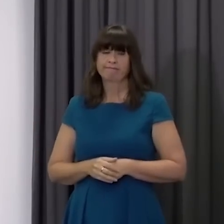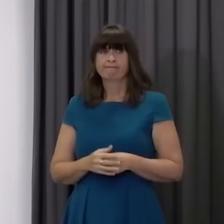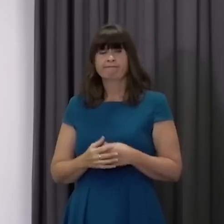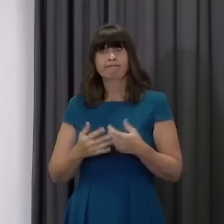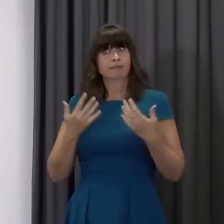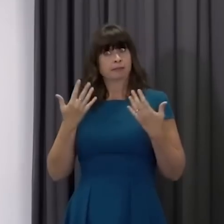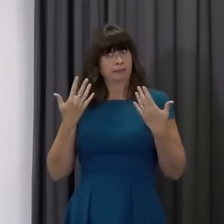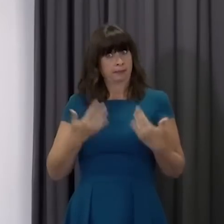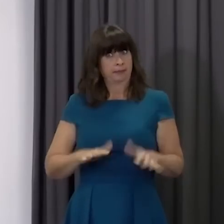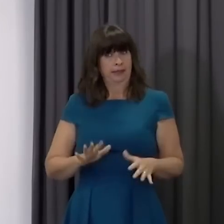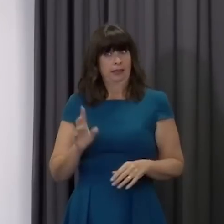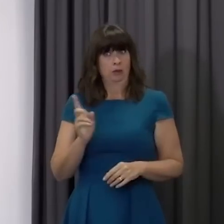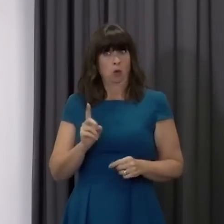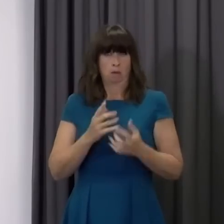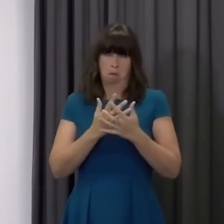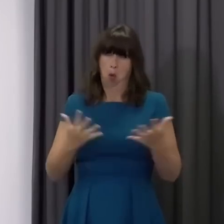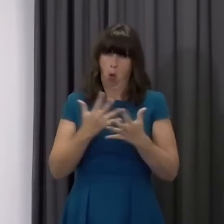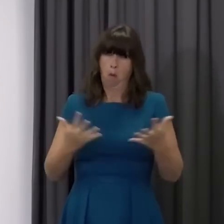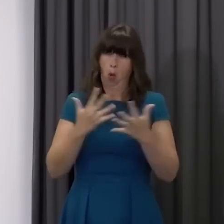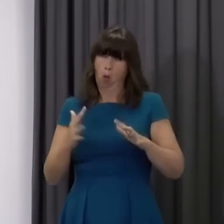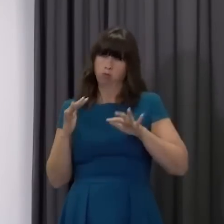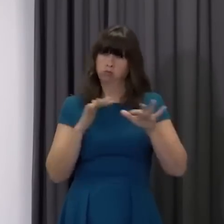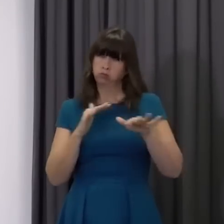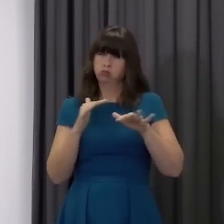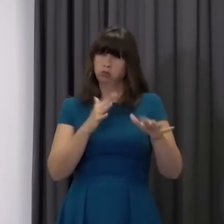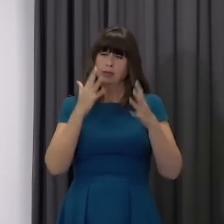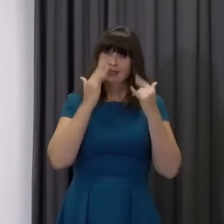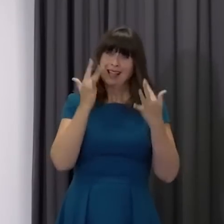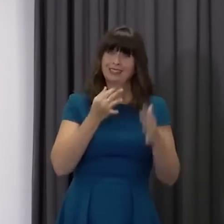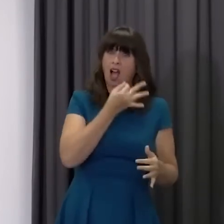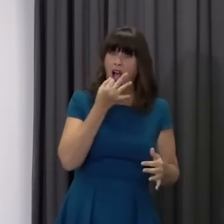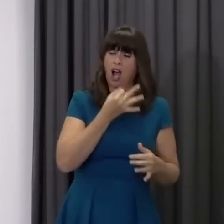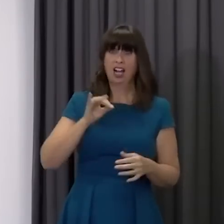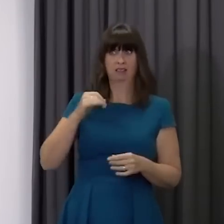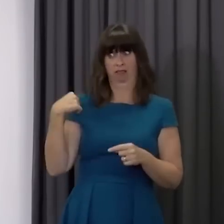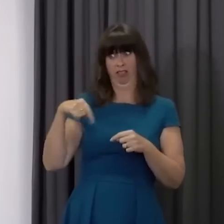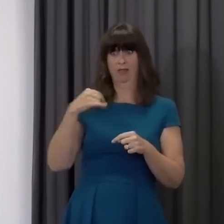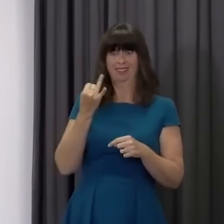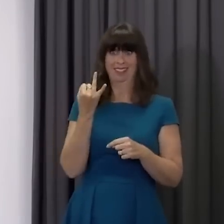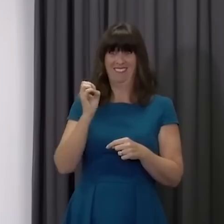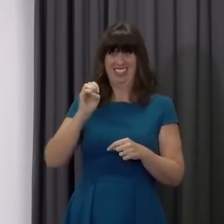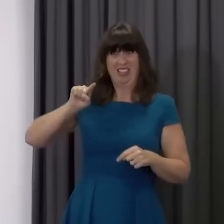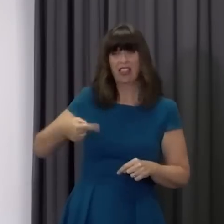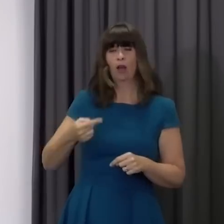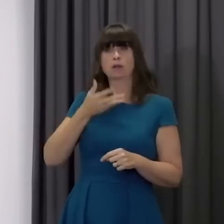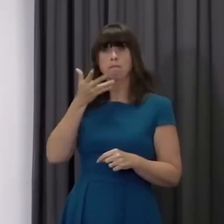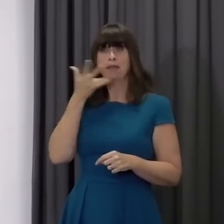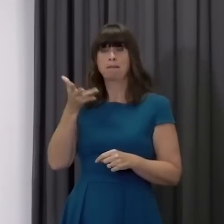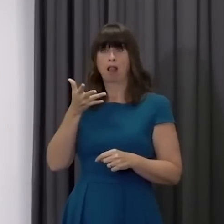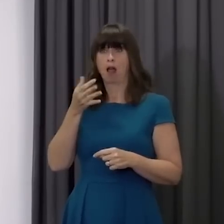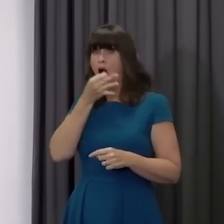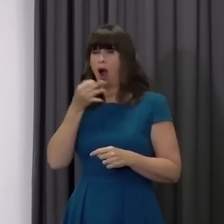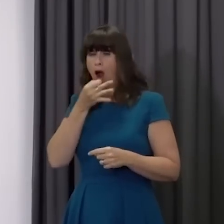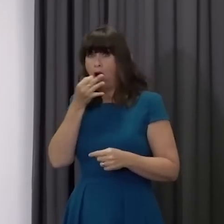a sharp rise in demand for testing. In the last week, 70,000 people received a test result, up